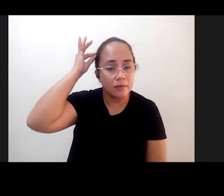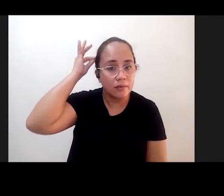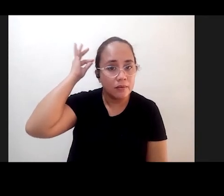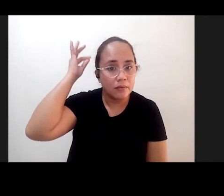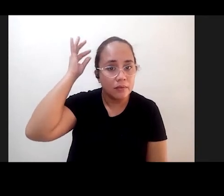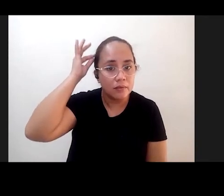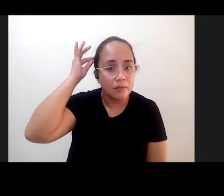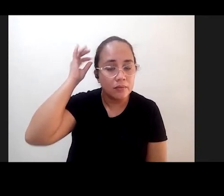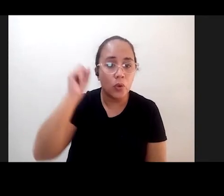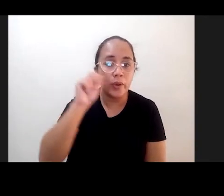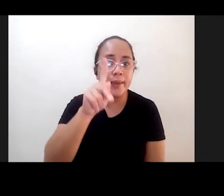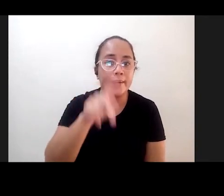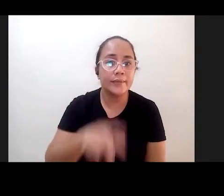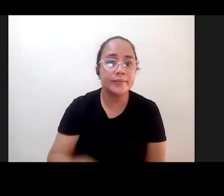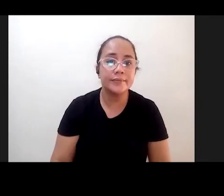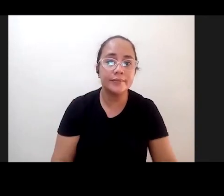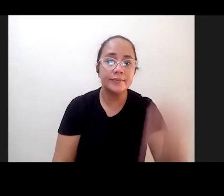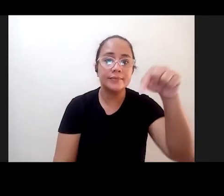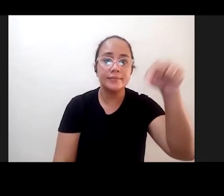Go down.